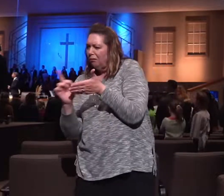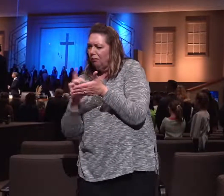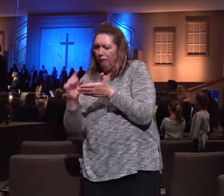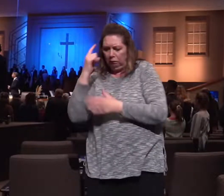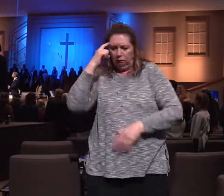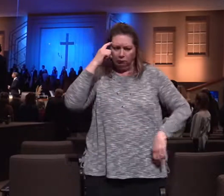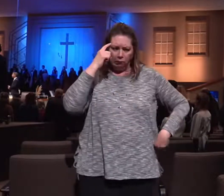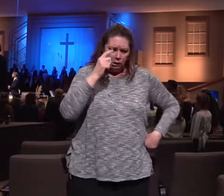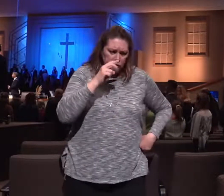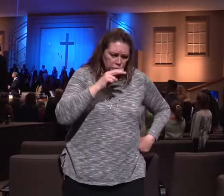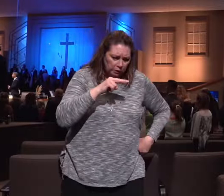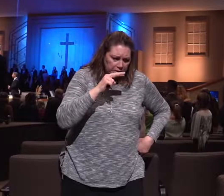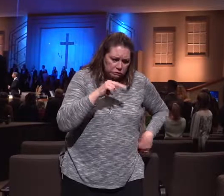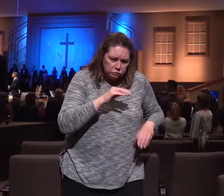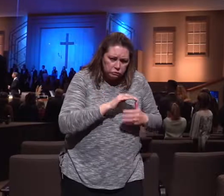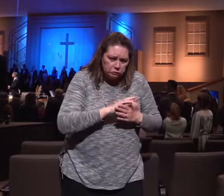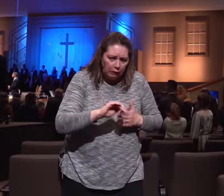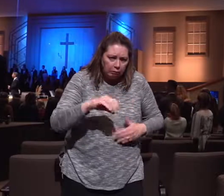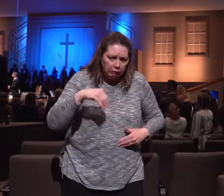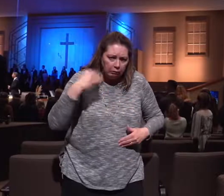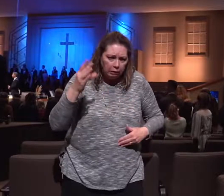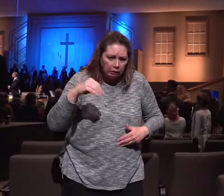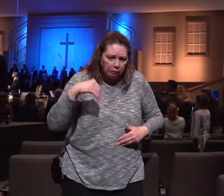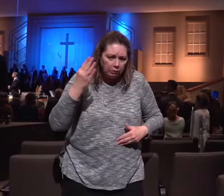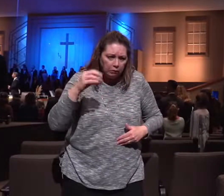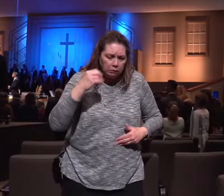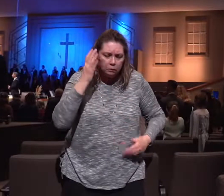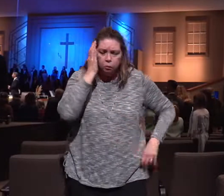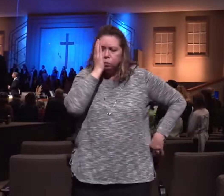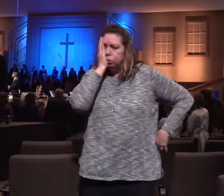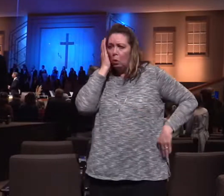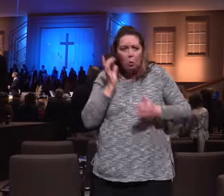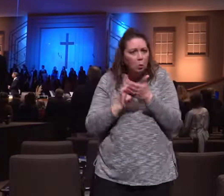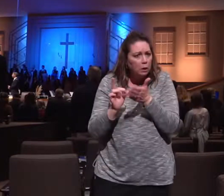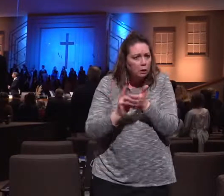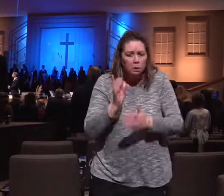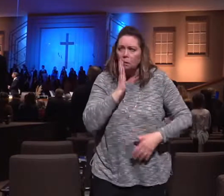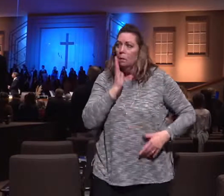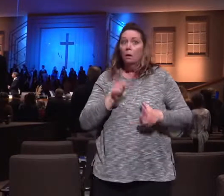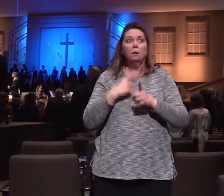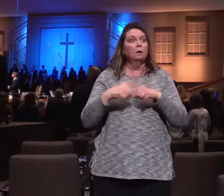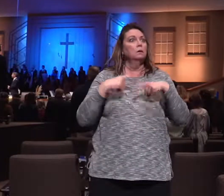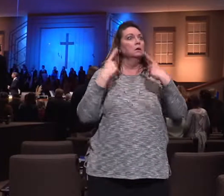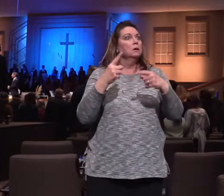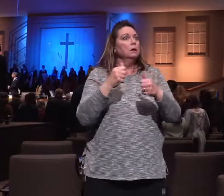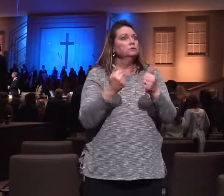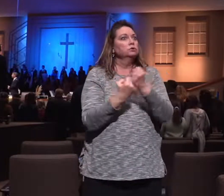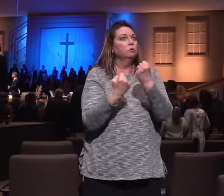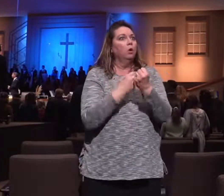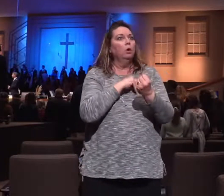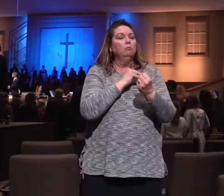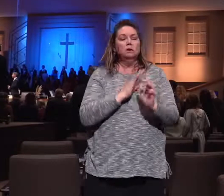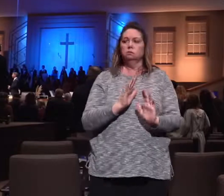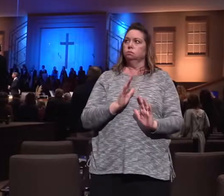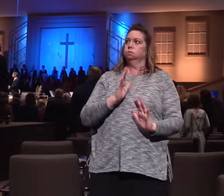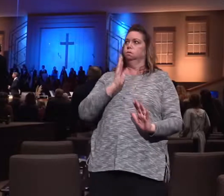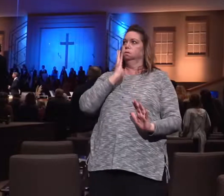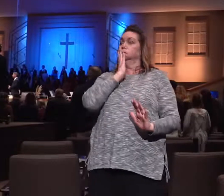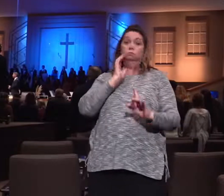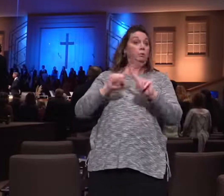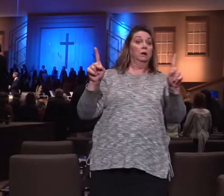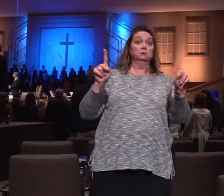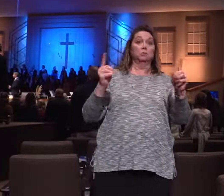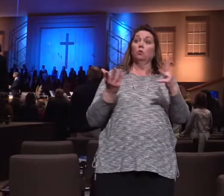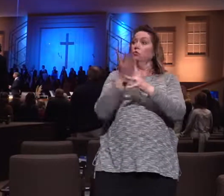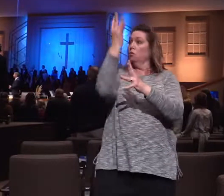$22 a week for the tithe. And on top of that, for missions. But we went ahead and filled out our